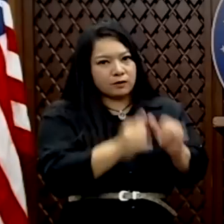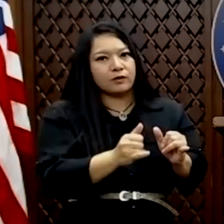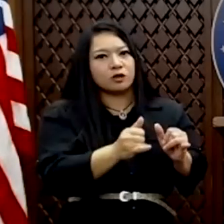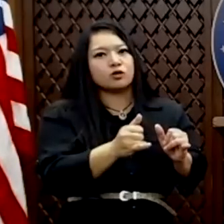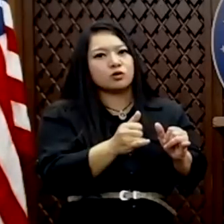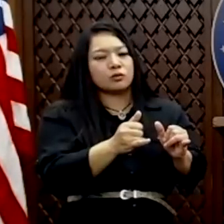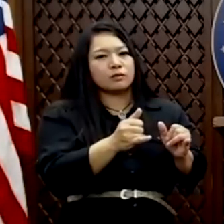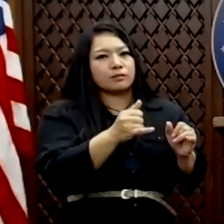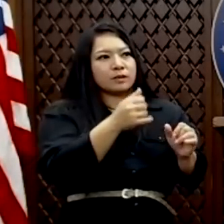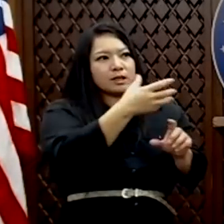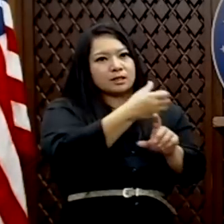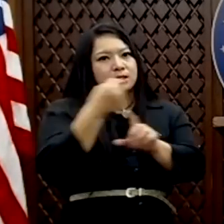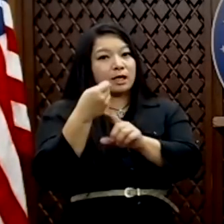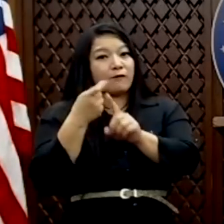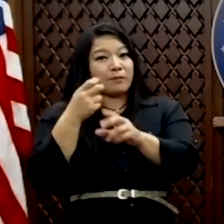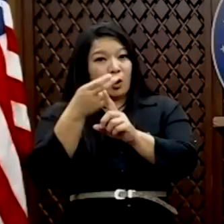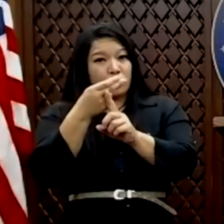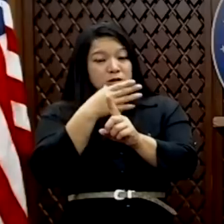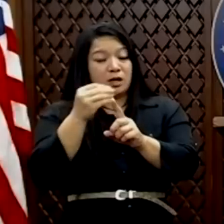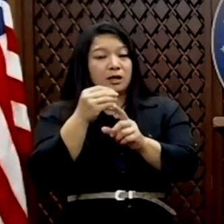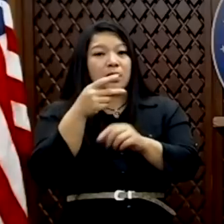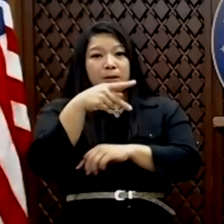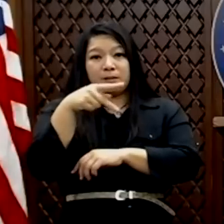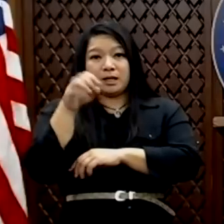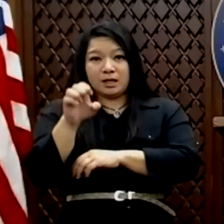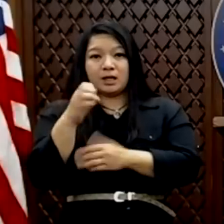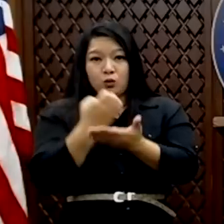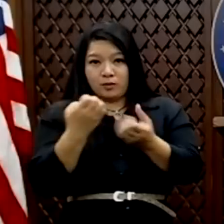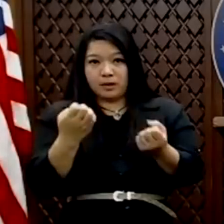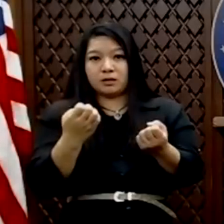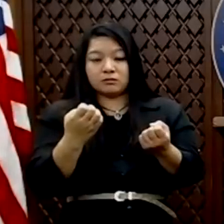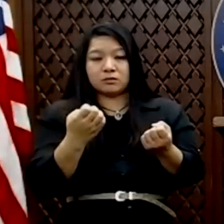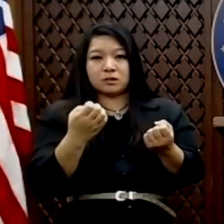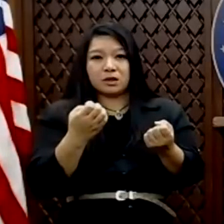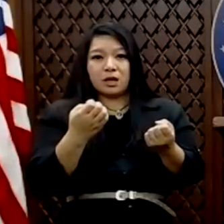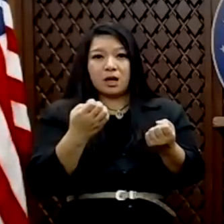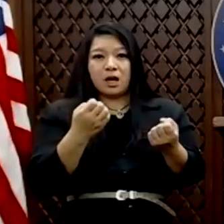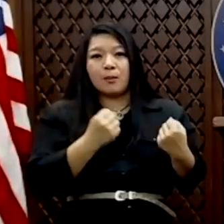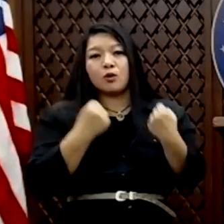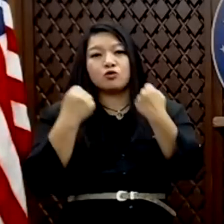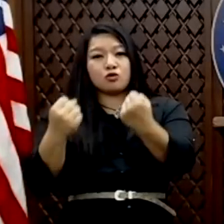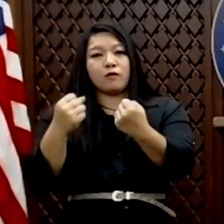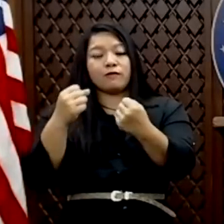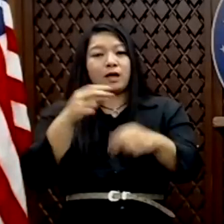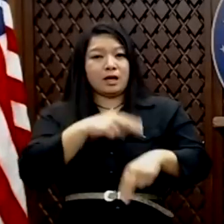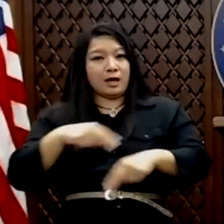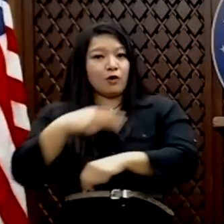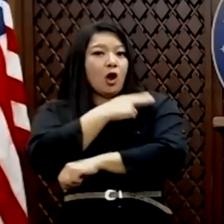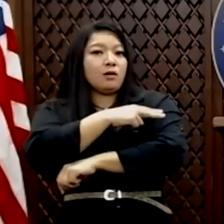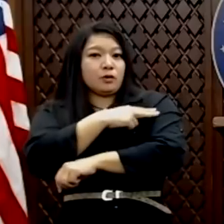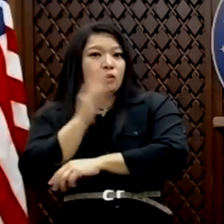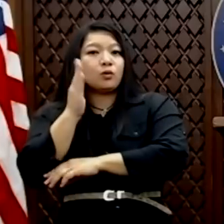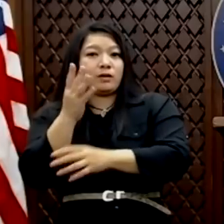out of the hotel, obviously in PPE, personal protective equipment. They'll be transported to Naval Hospital where they will